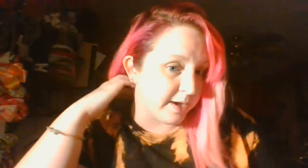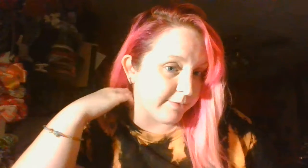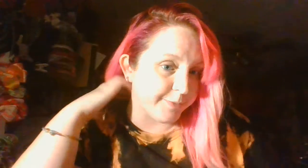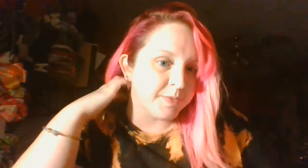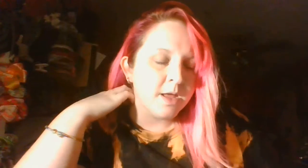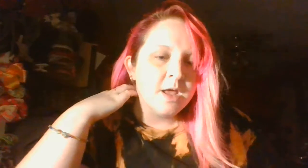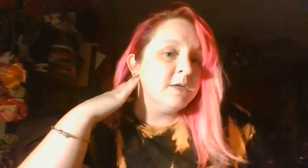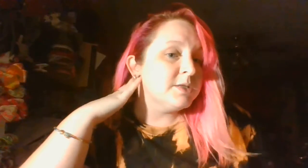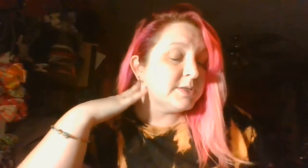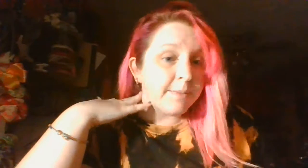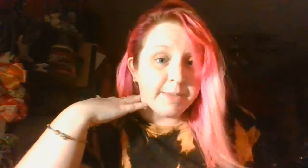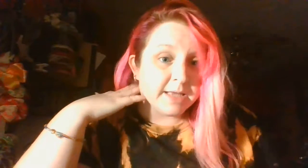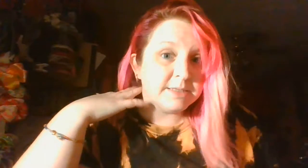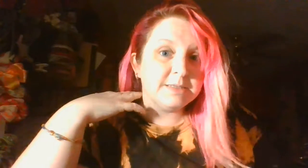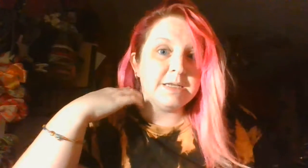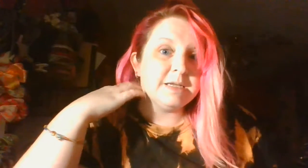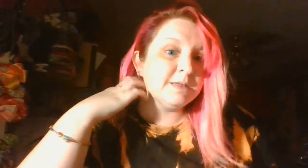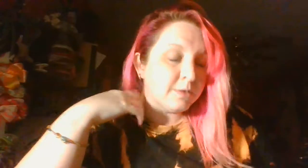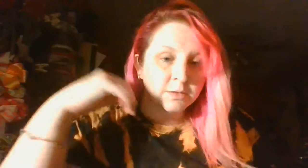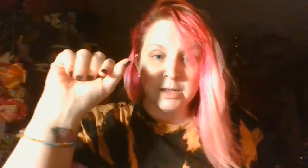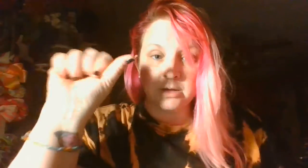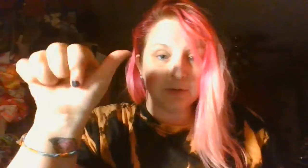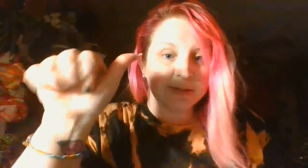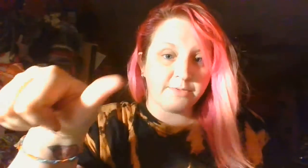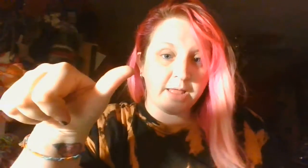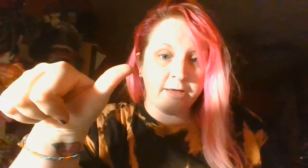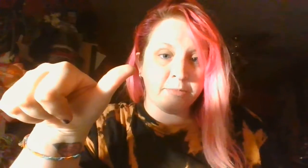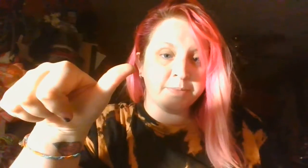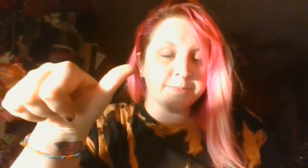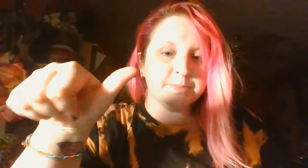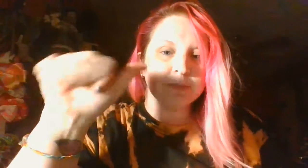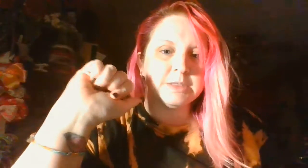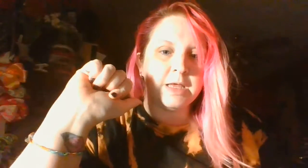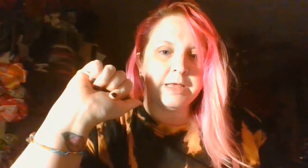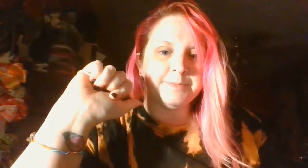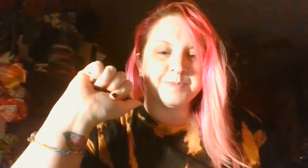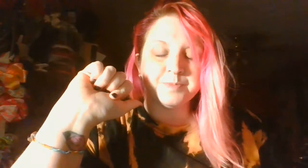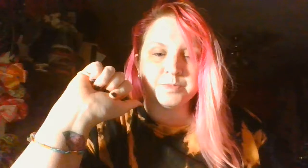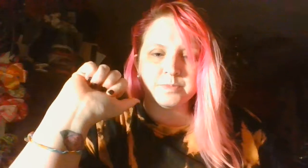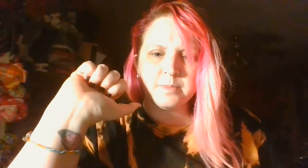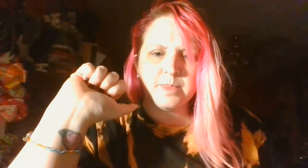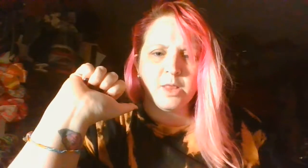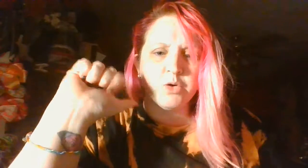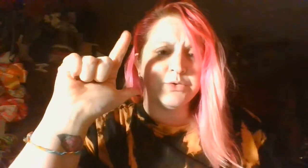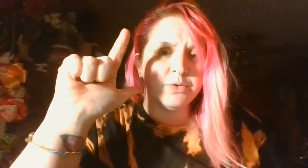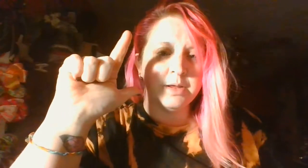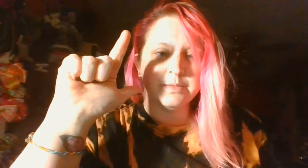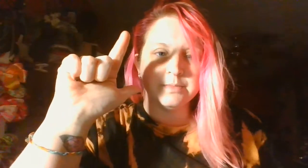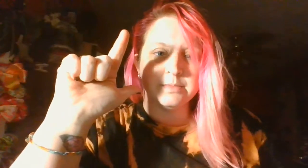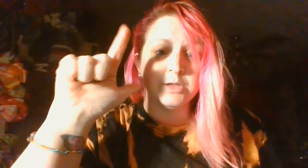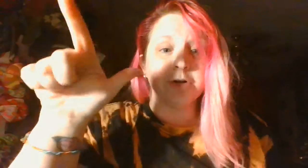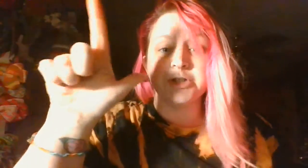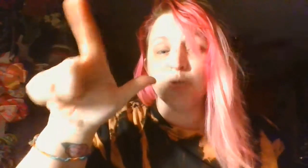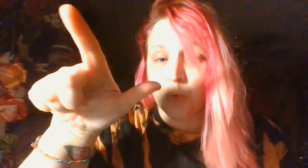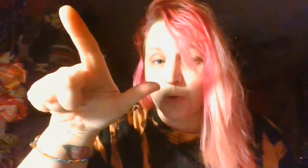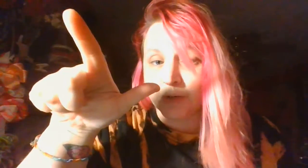cover. So some bands, it includes several albums or large